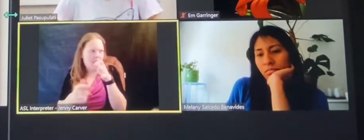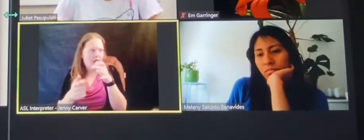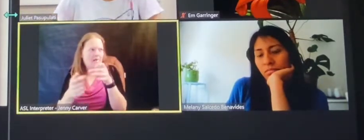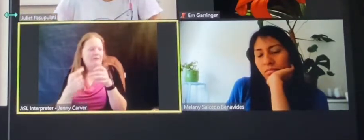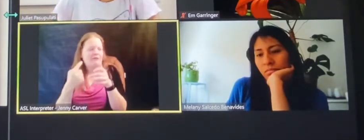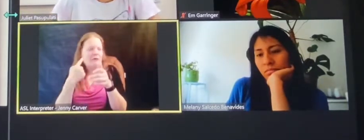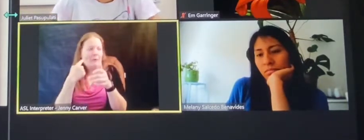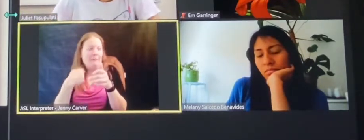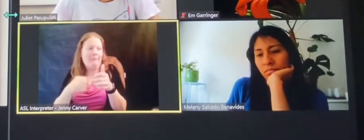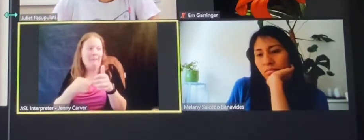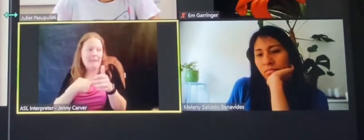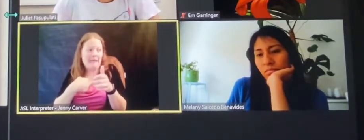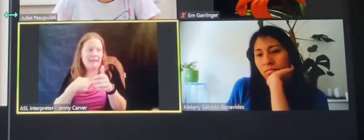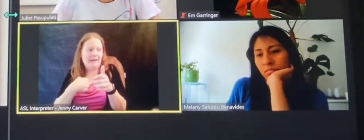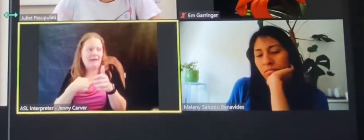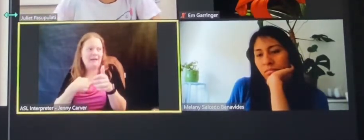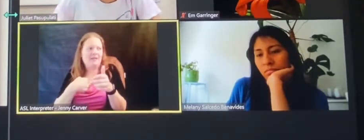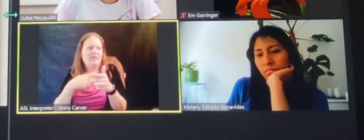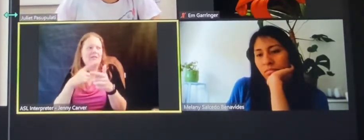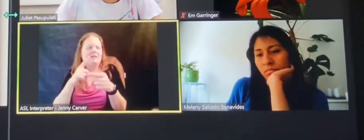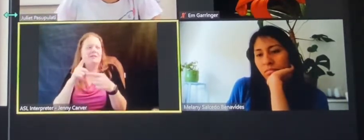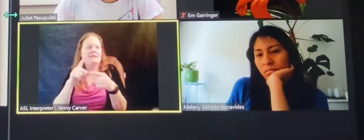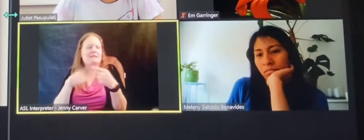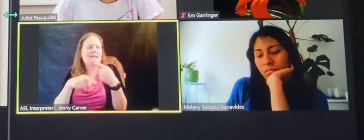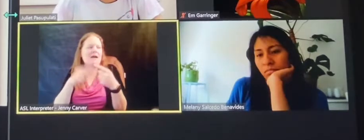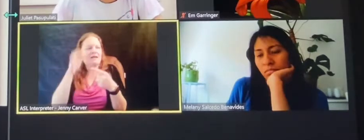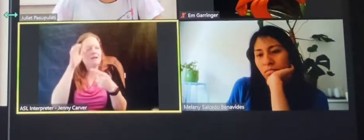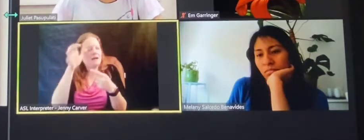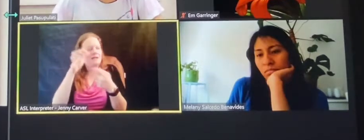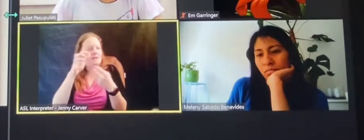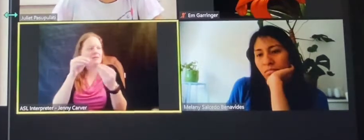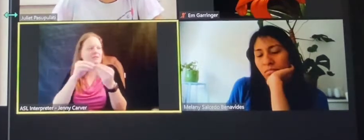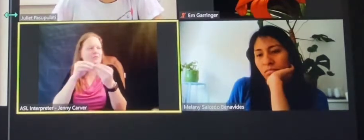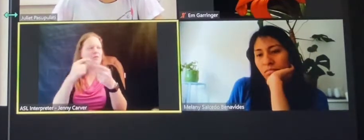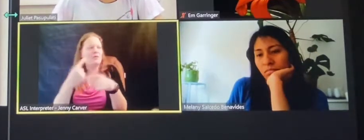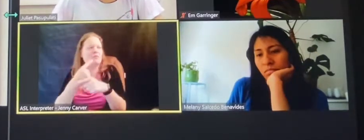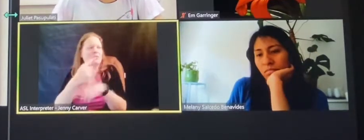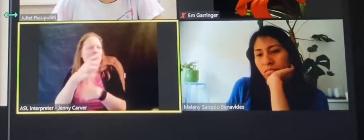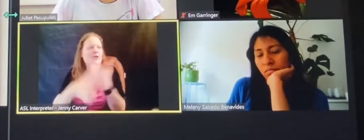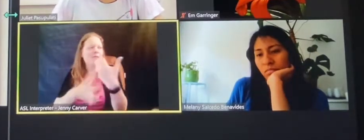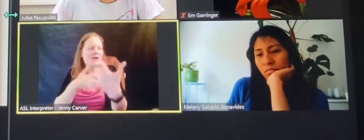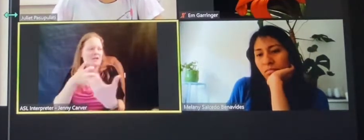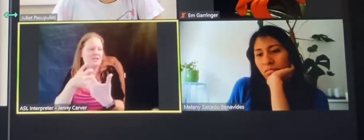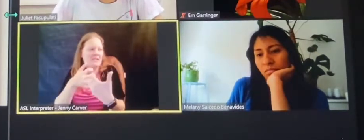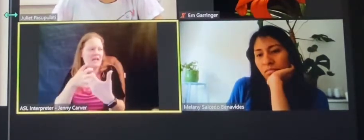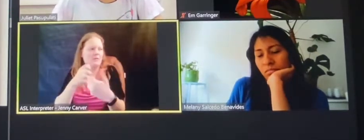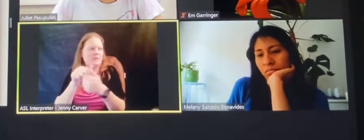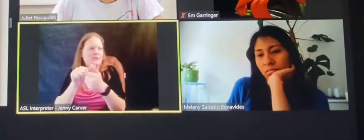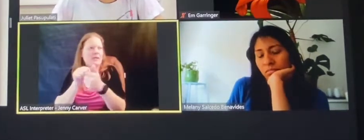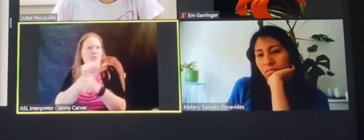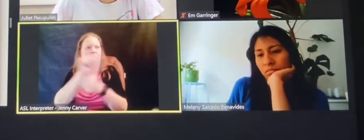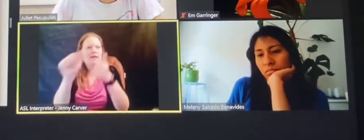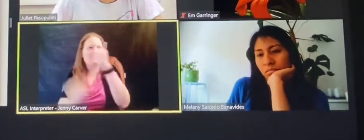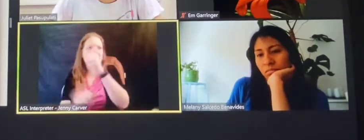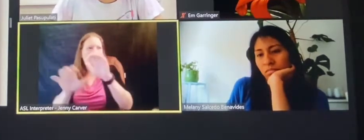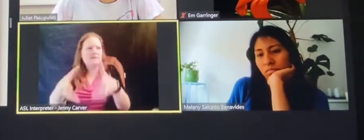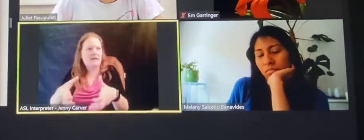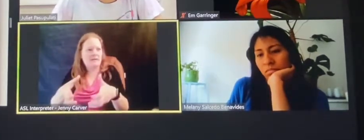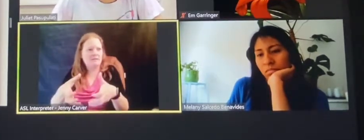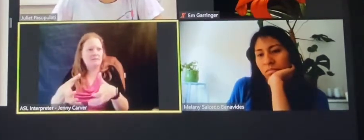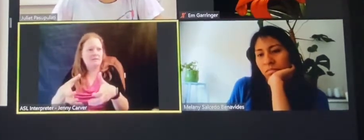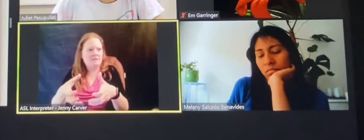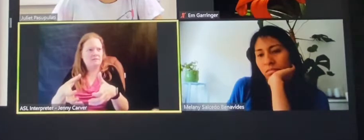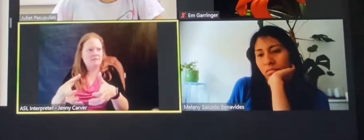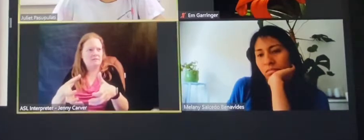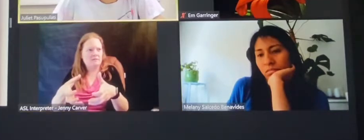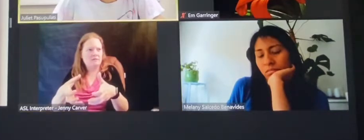interpreter, for me, the sign concept that is more appropriate matching that would be like more like a